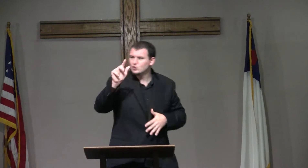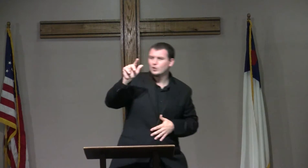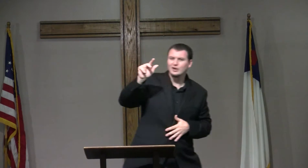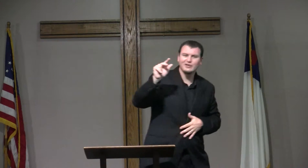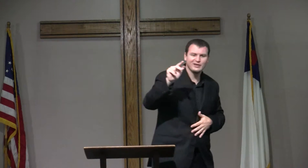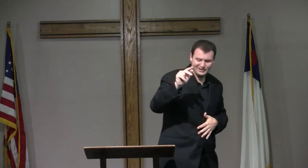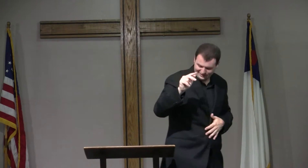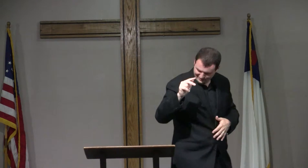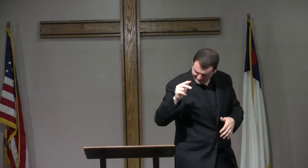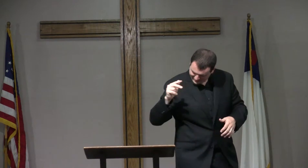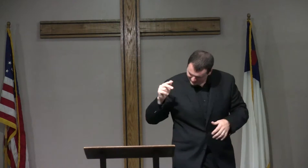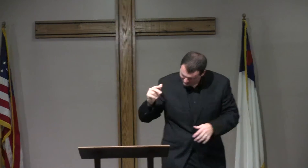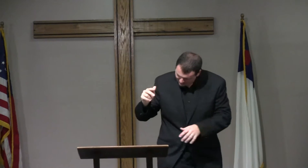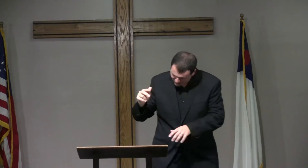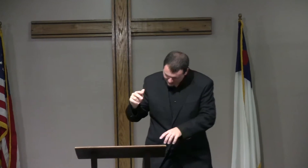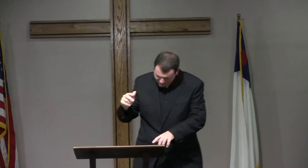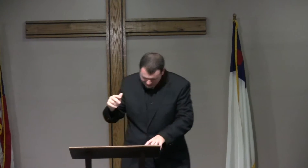It says in verse 23,